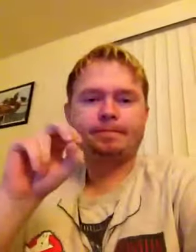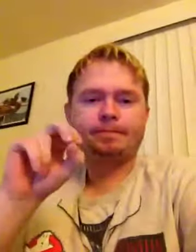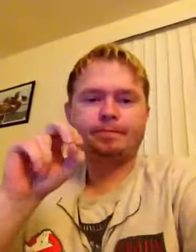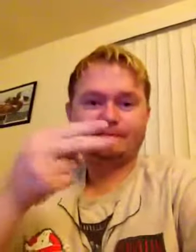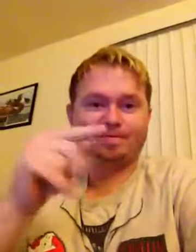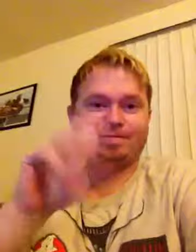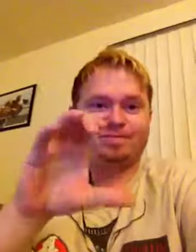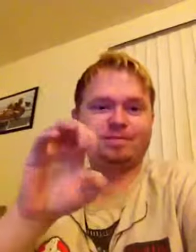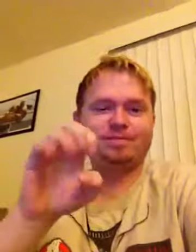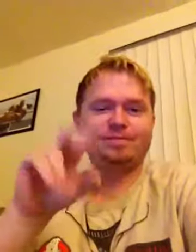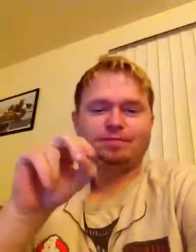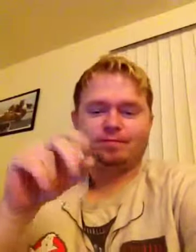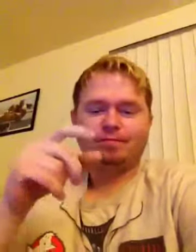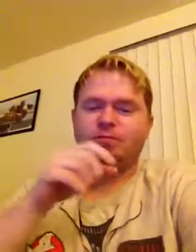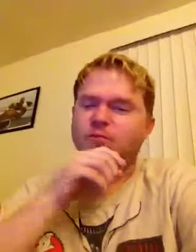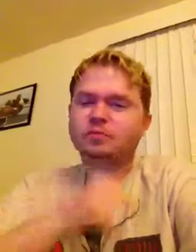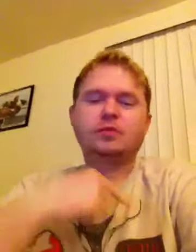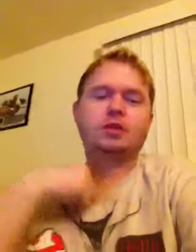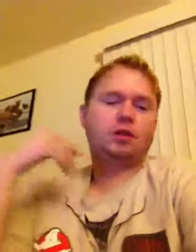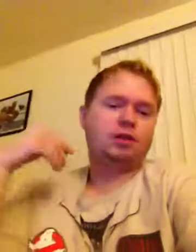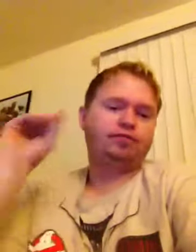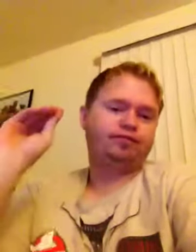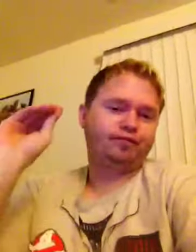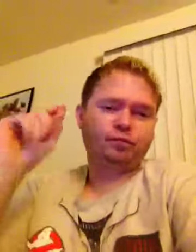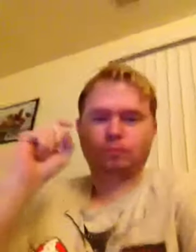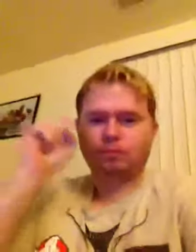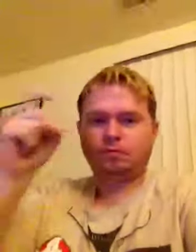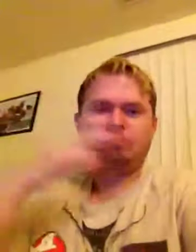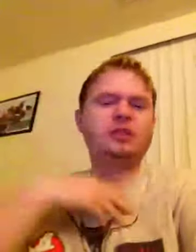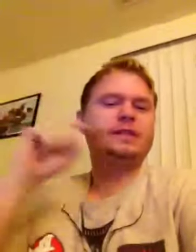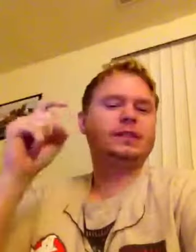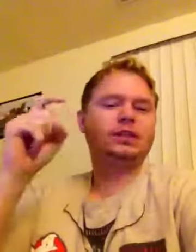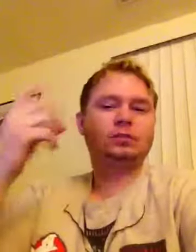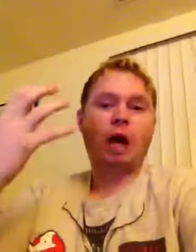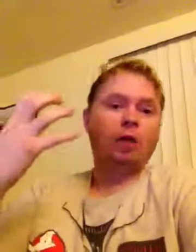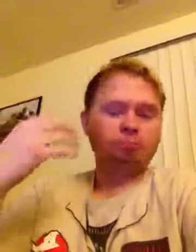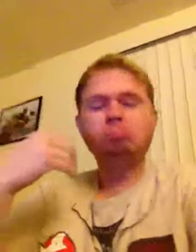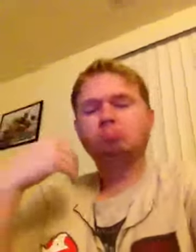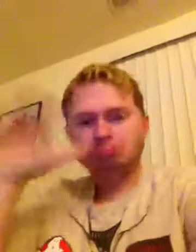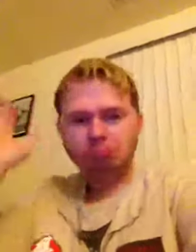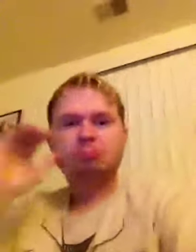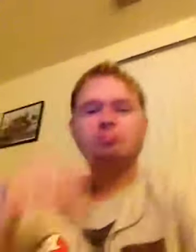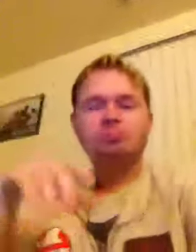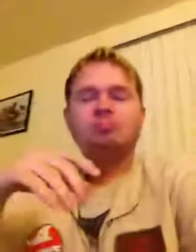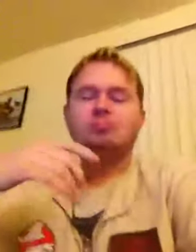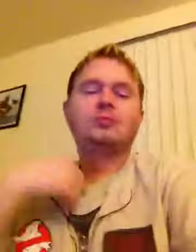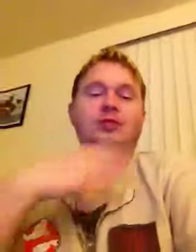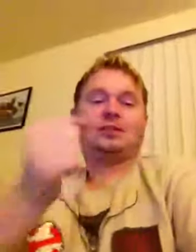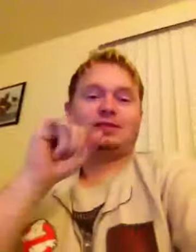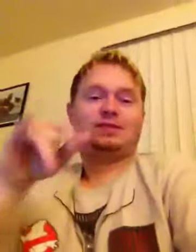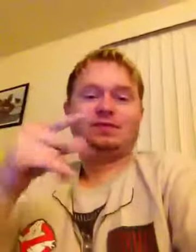Look, you know you got the wrong guy, right? I mean, this is all some kind of sick joke. I don't know what I'm doing here. Oh, obviously. Obviously, you have nothing to do with it.